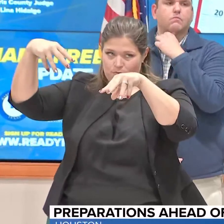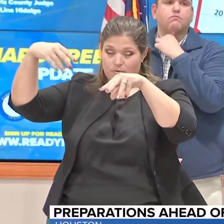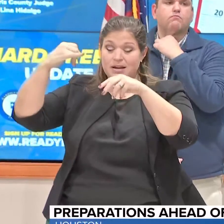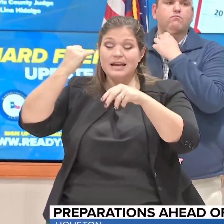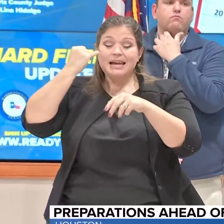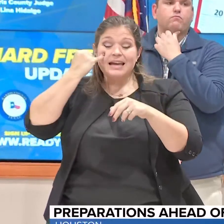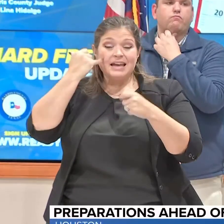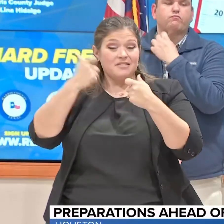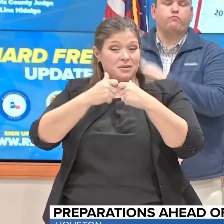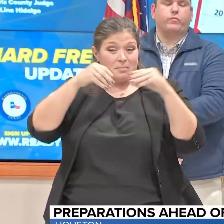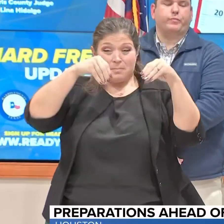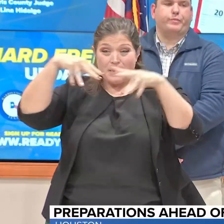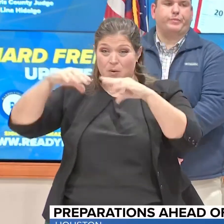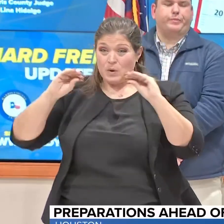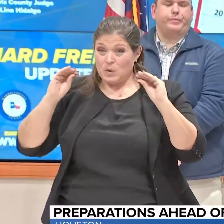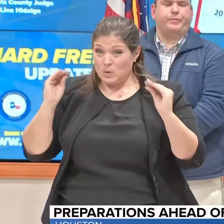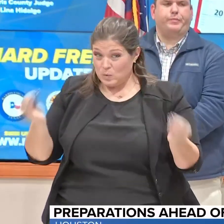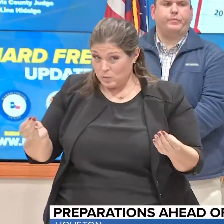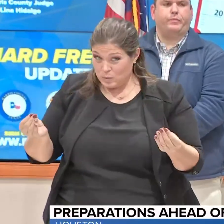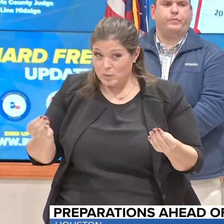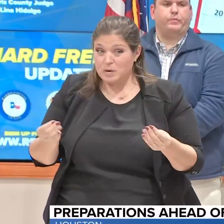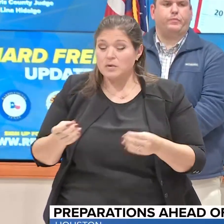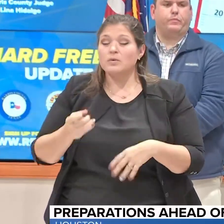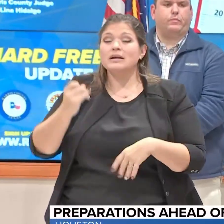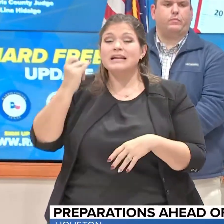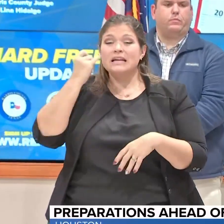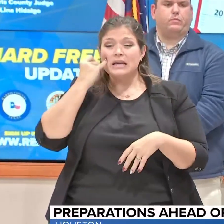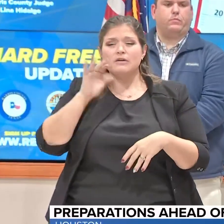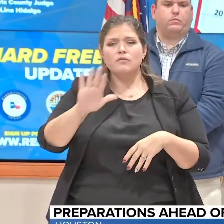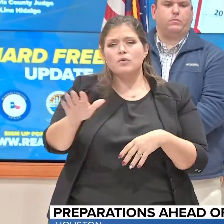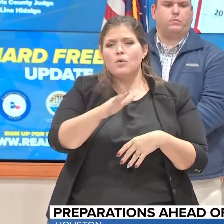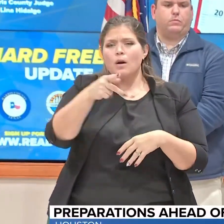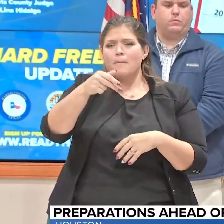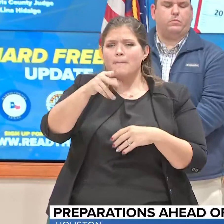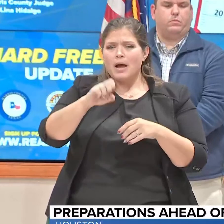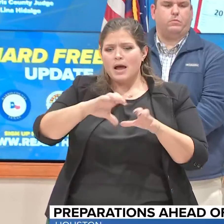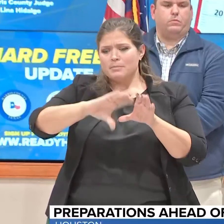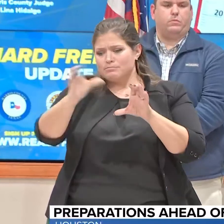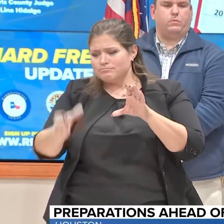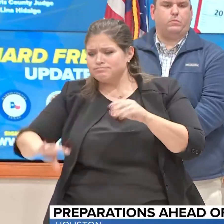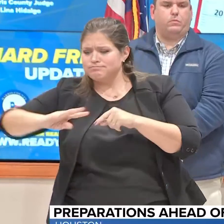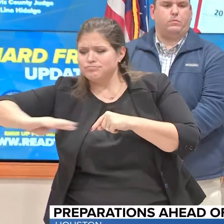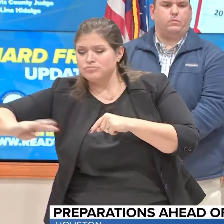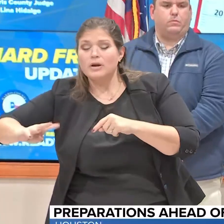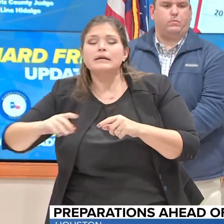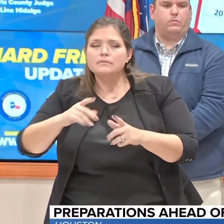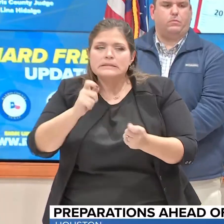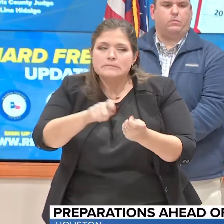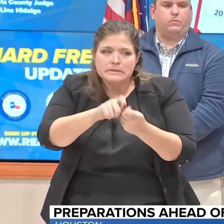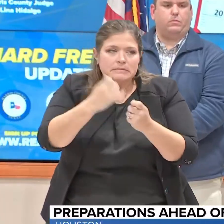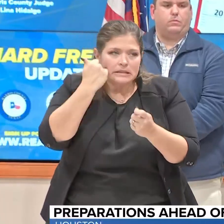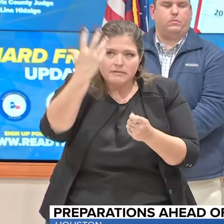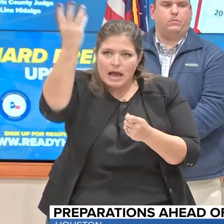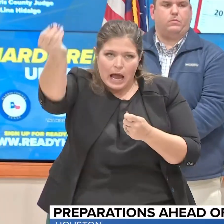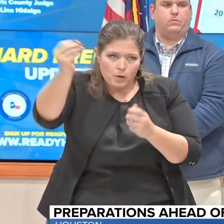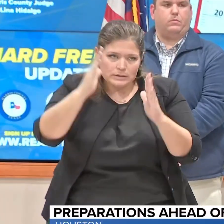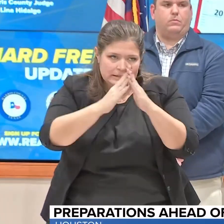have power, if you drain your pipes, especially if you're going out of town, but if you drain your